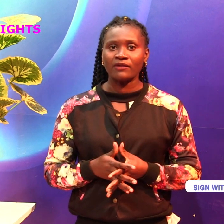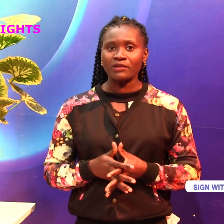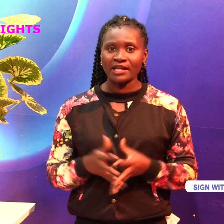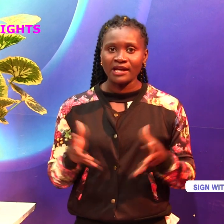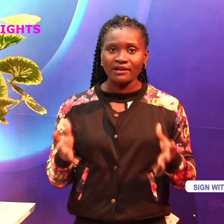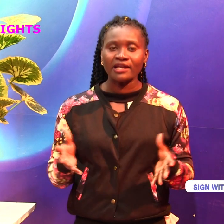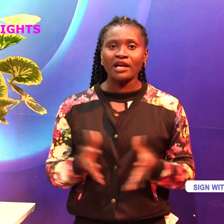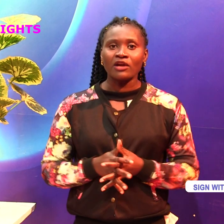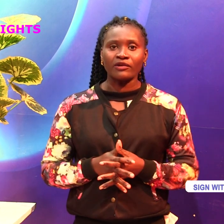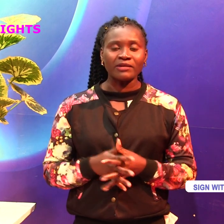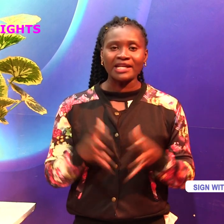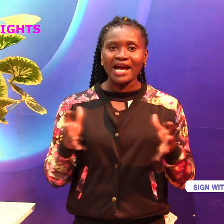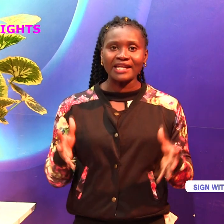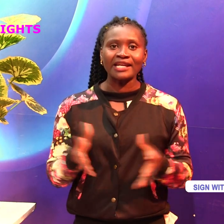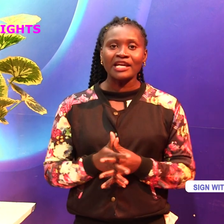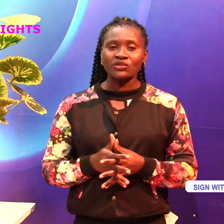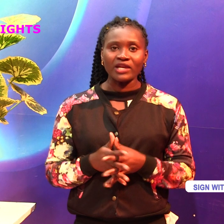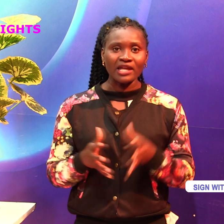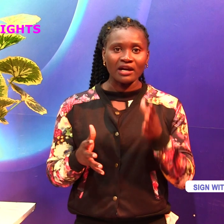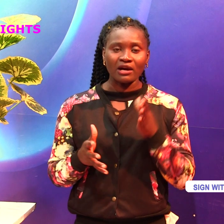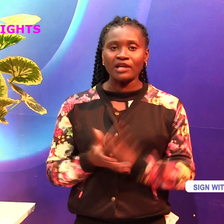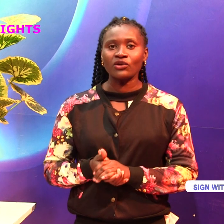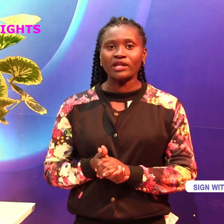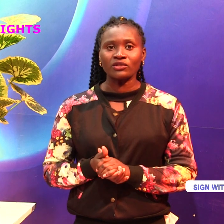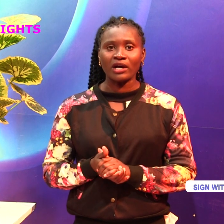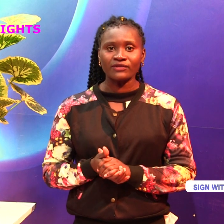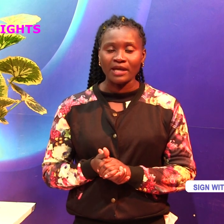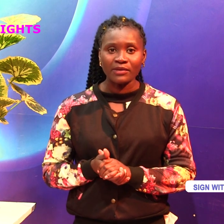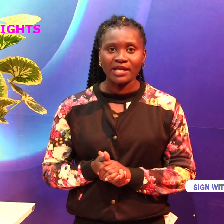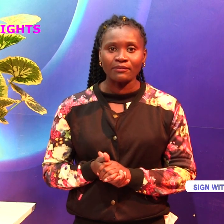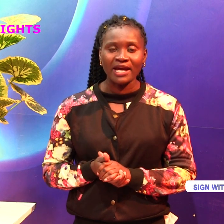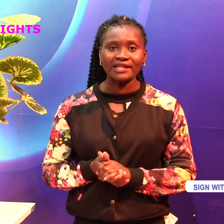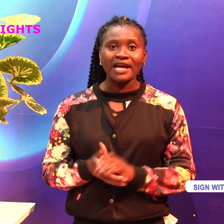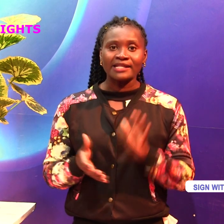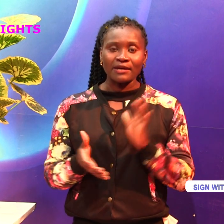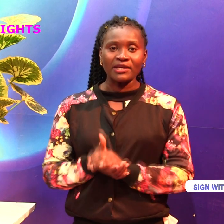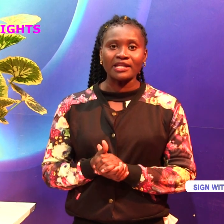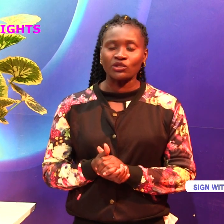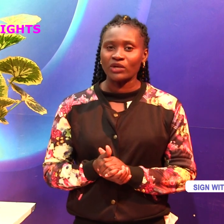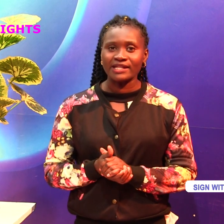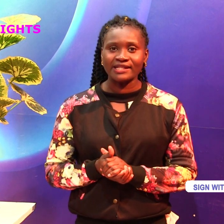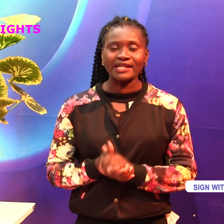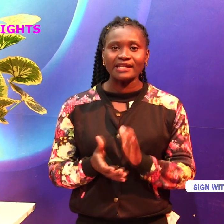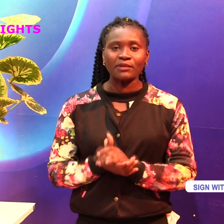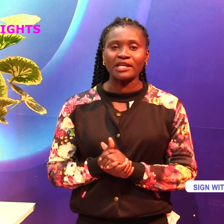been airing, we have been learning together. I know that you have something in mind, something that you can say, something that you